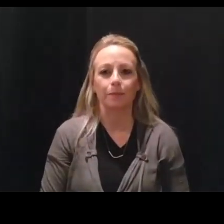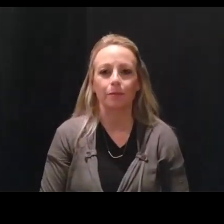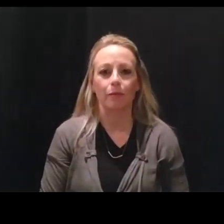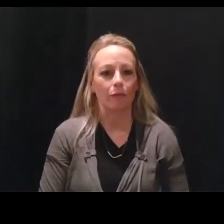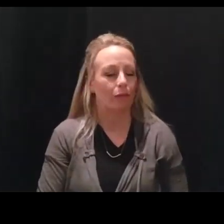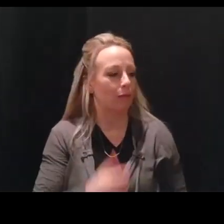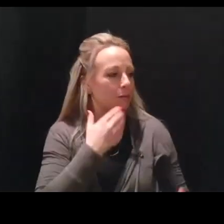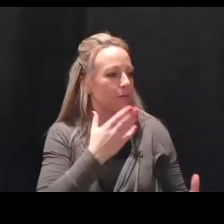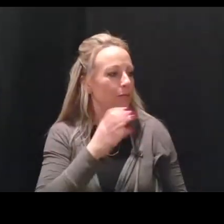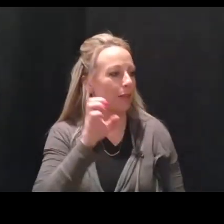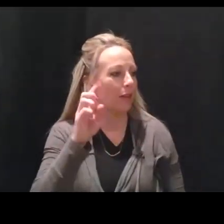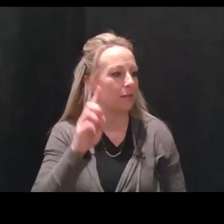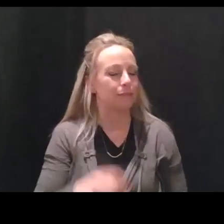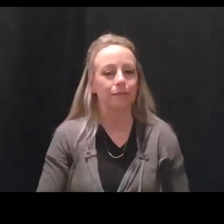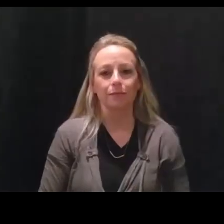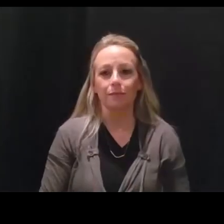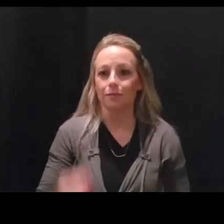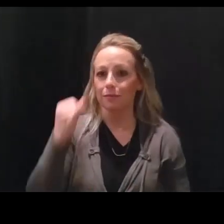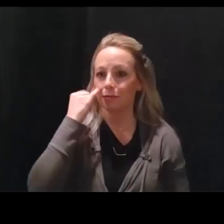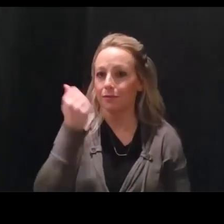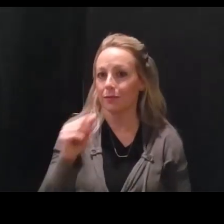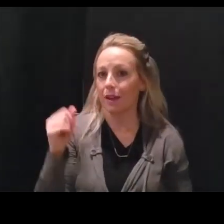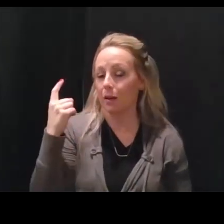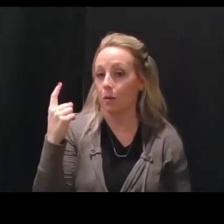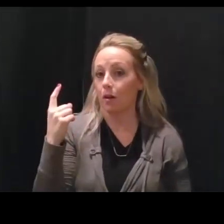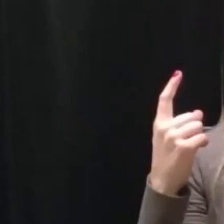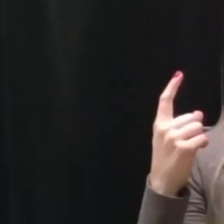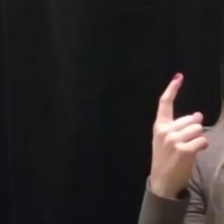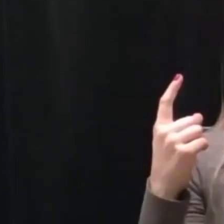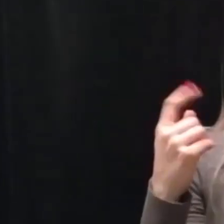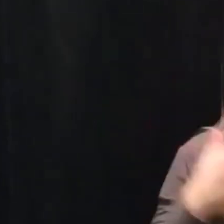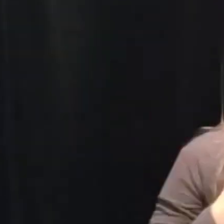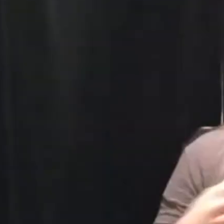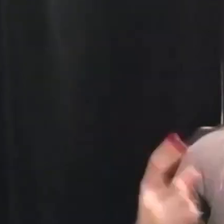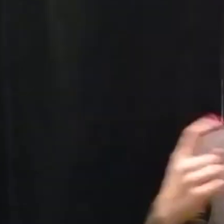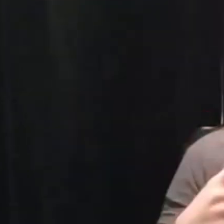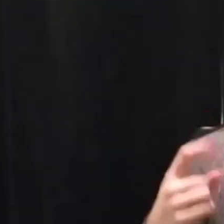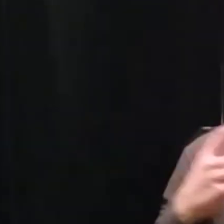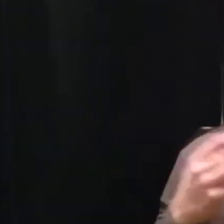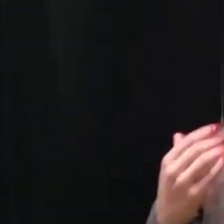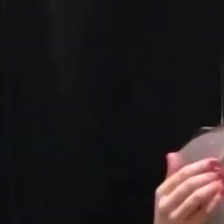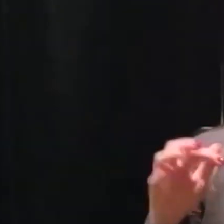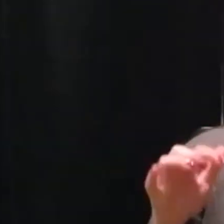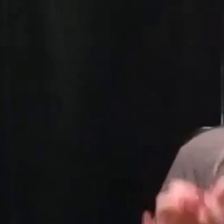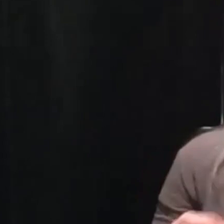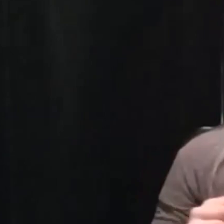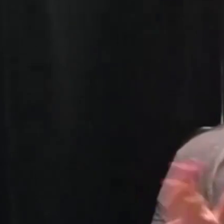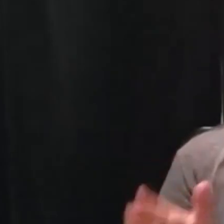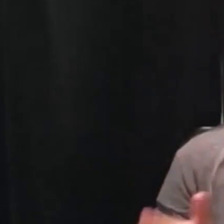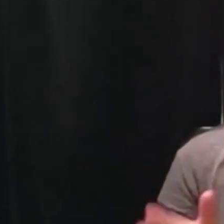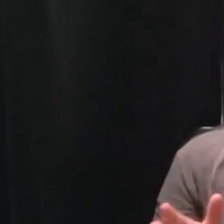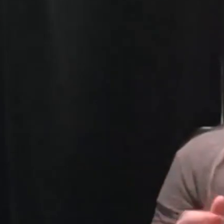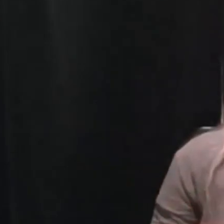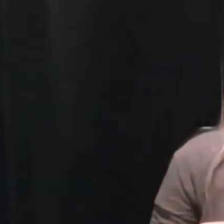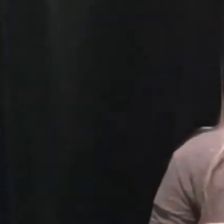Thank you, Ed. So if any member of the media has questions to ask, please put them in the chat box. We